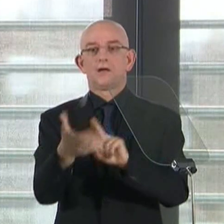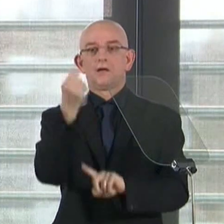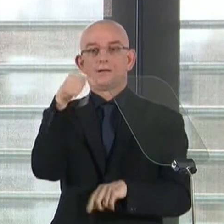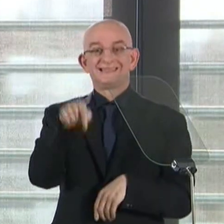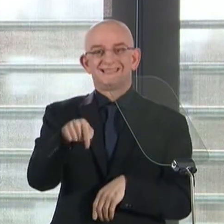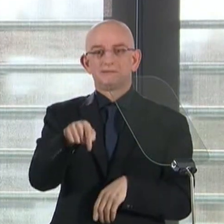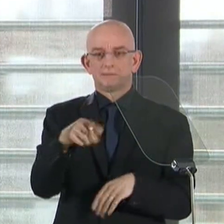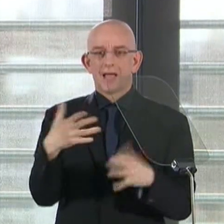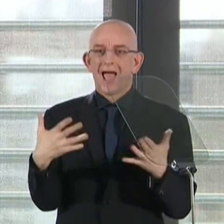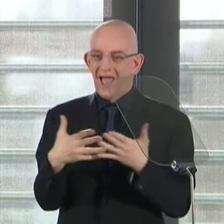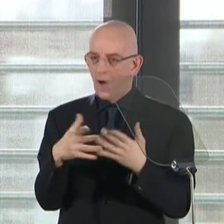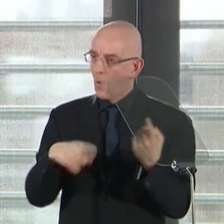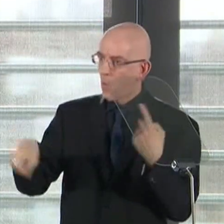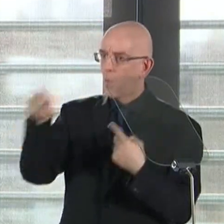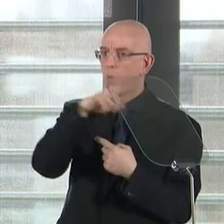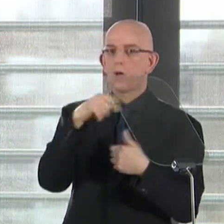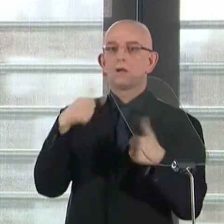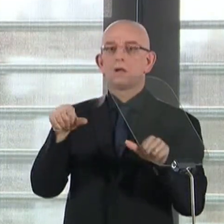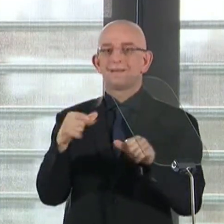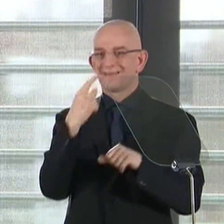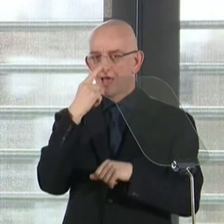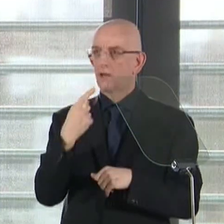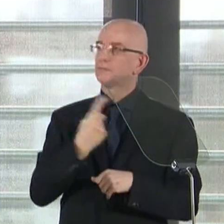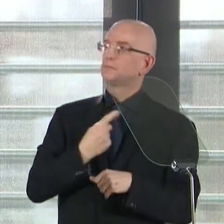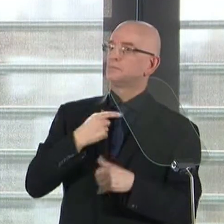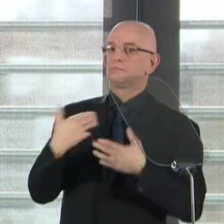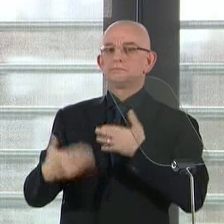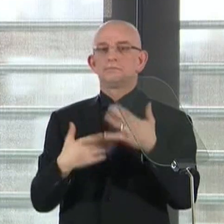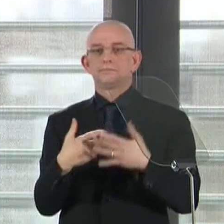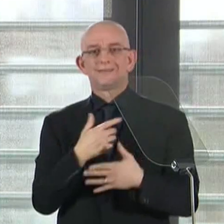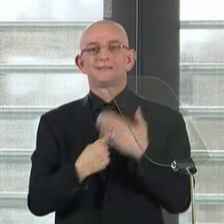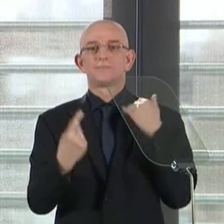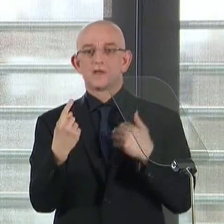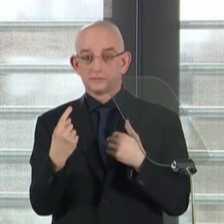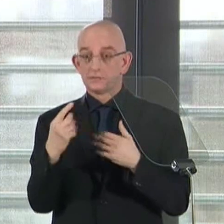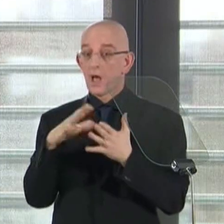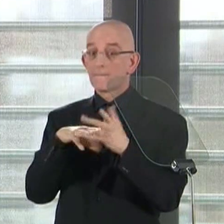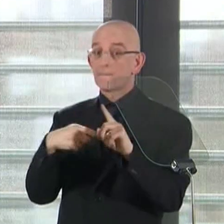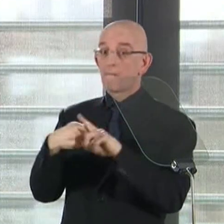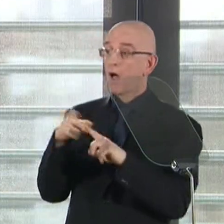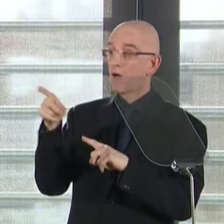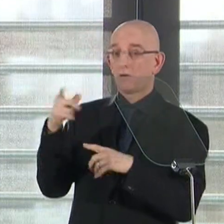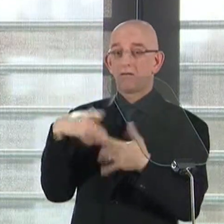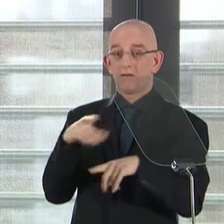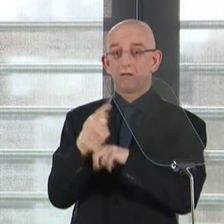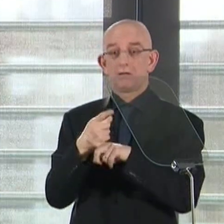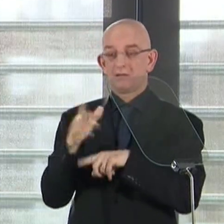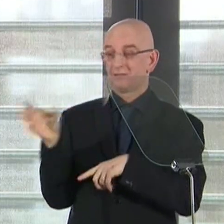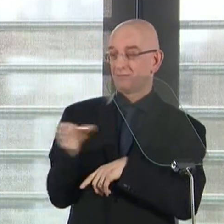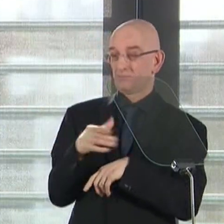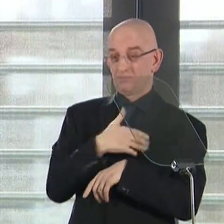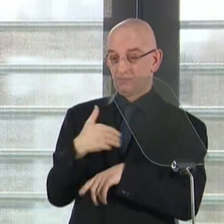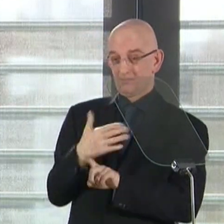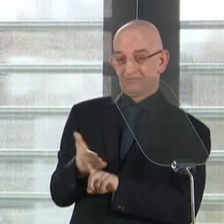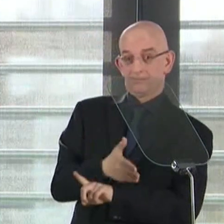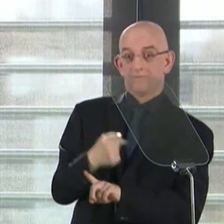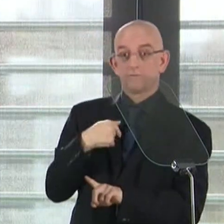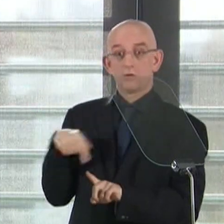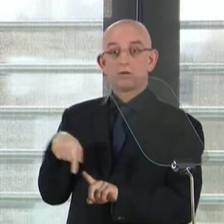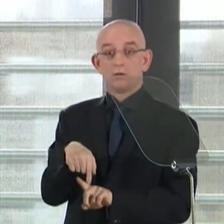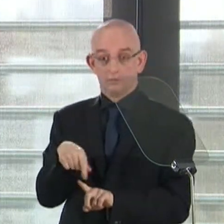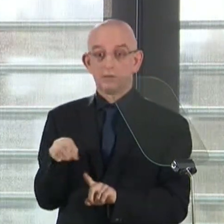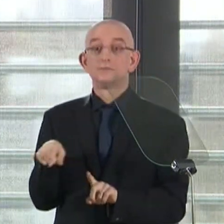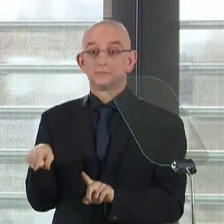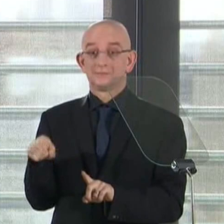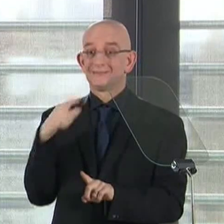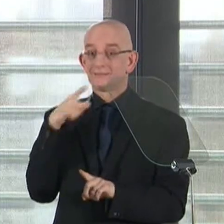own choices. And also the point that Mark made in his introductory remarks about independence involves economic independence as well. You know,